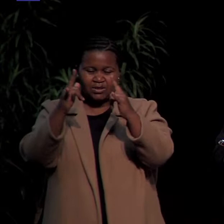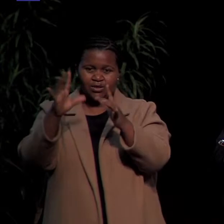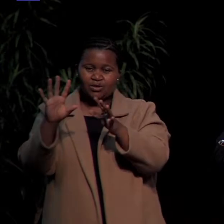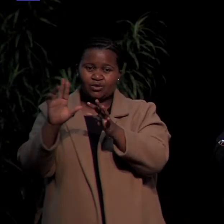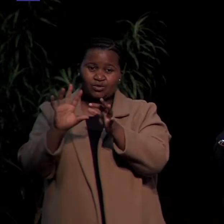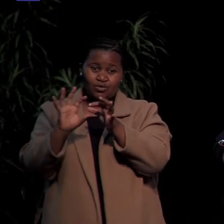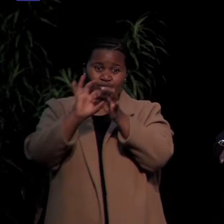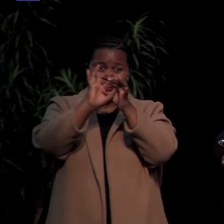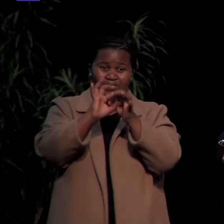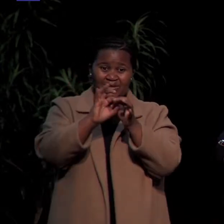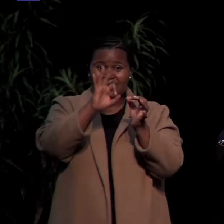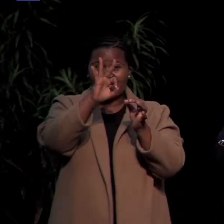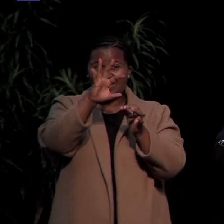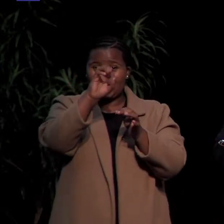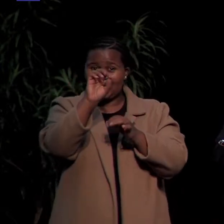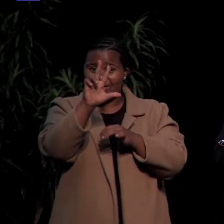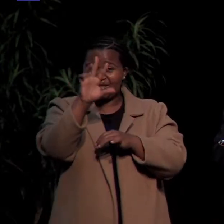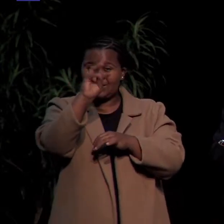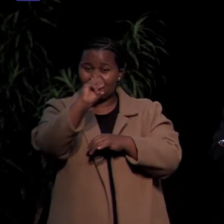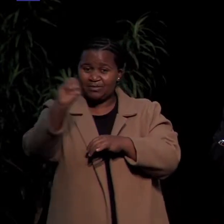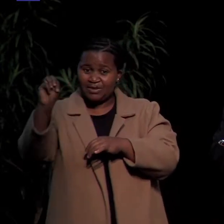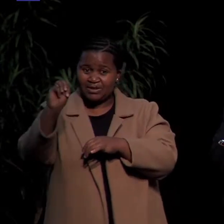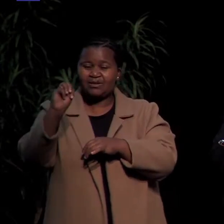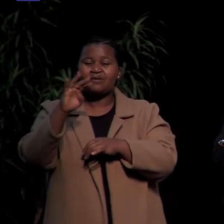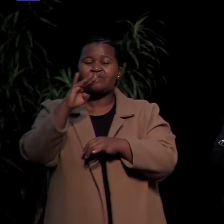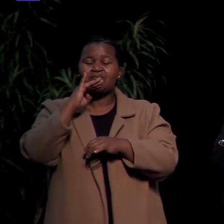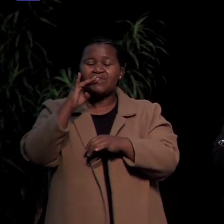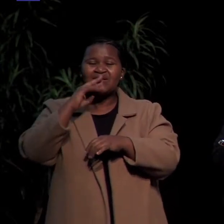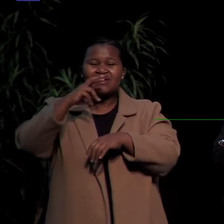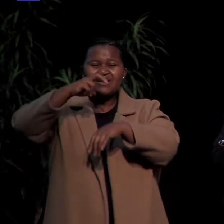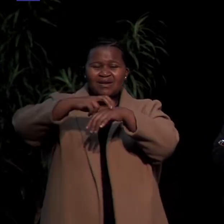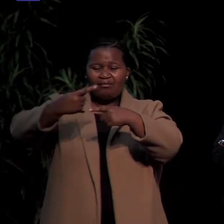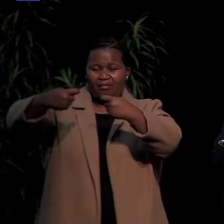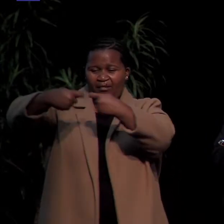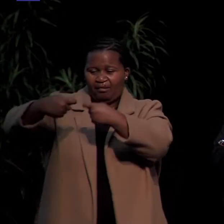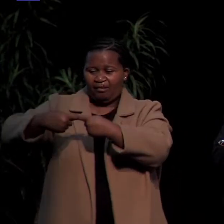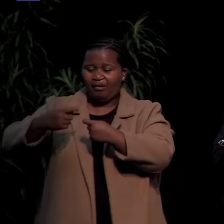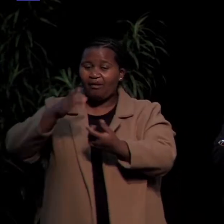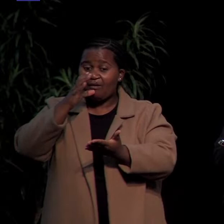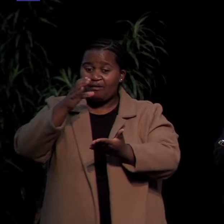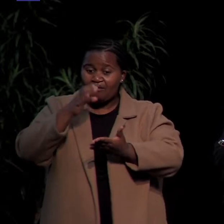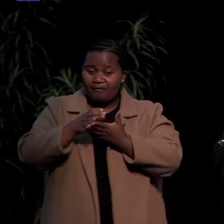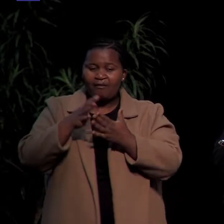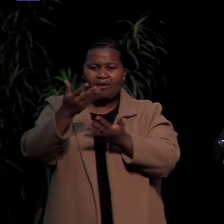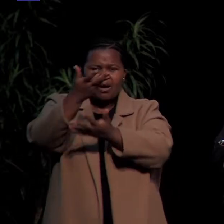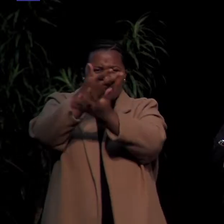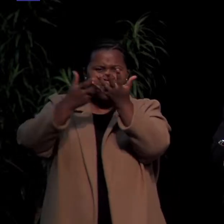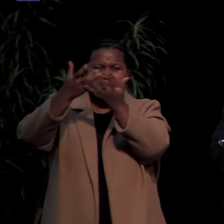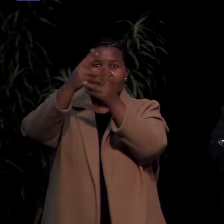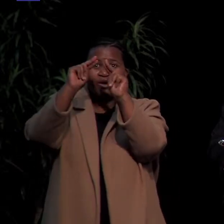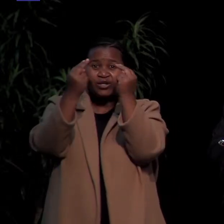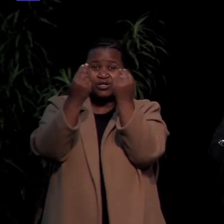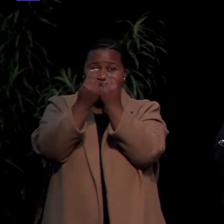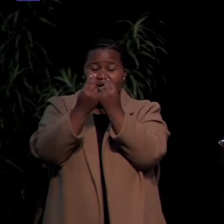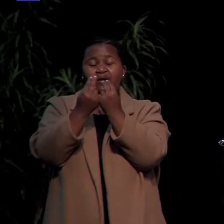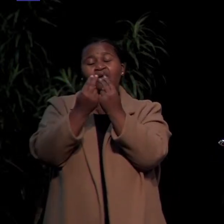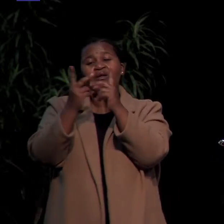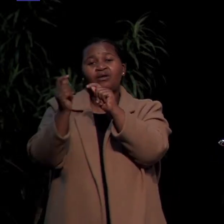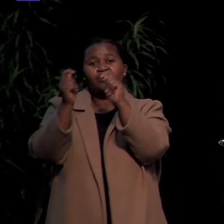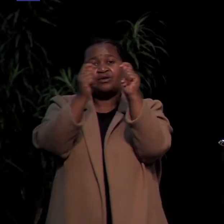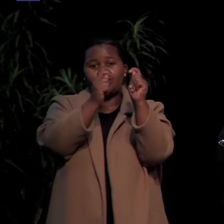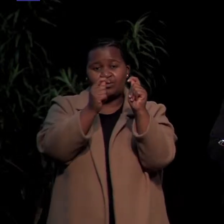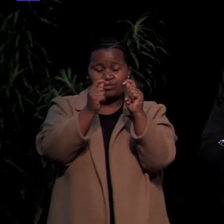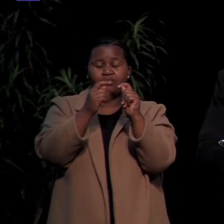commit 308 million, there must be other sources of funding confirmed. Engagements with National Department of Transport